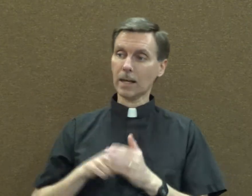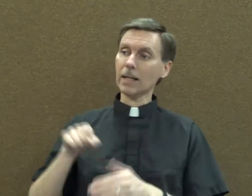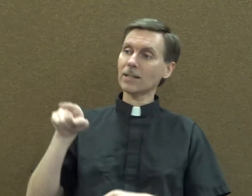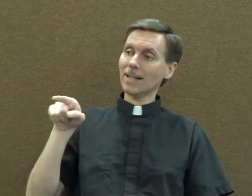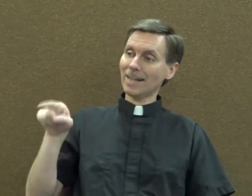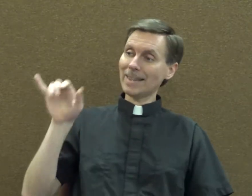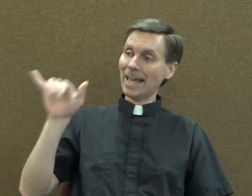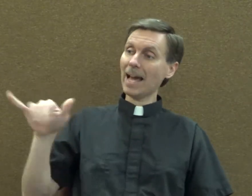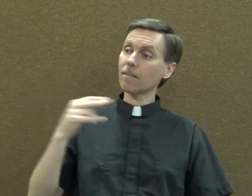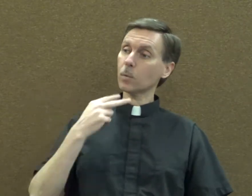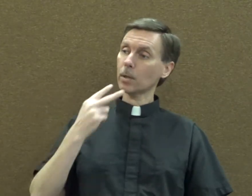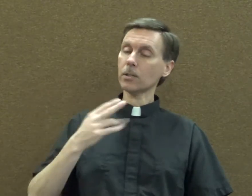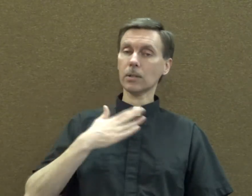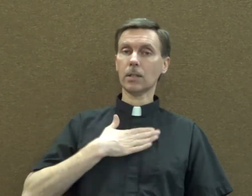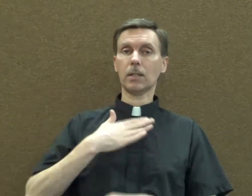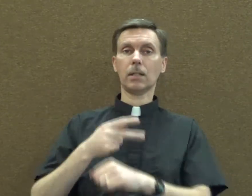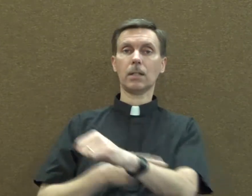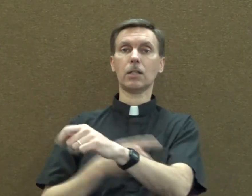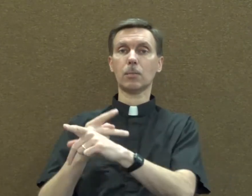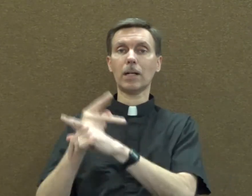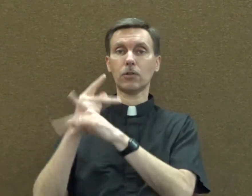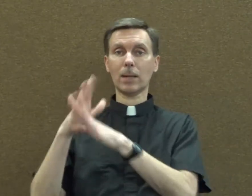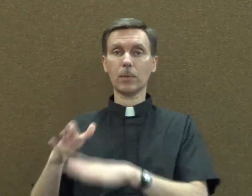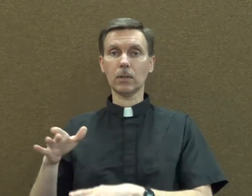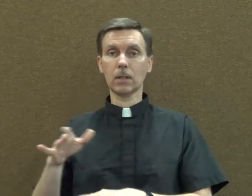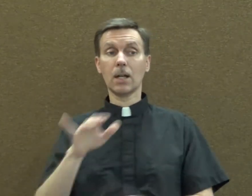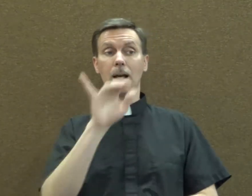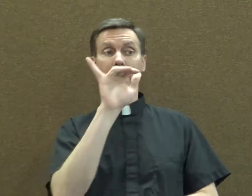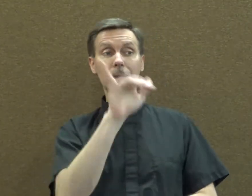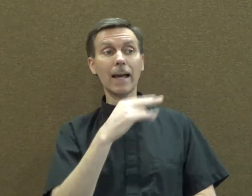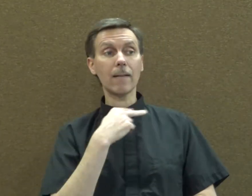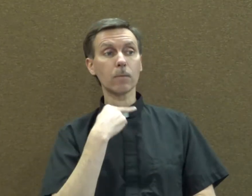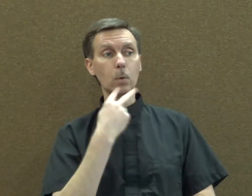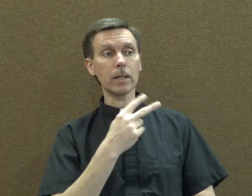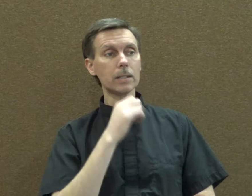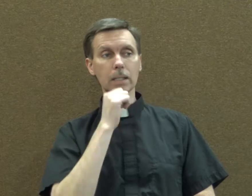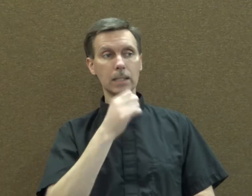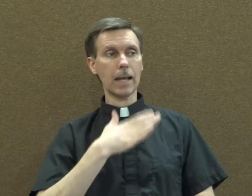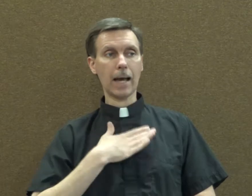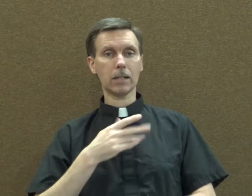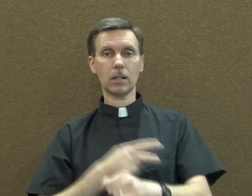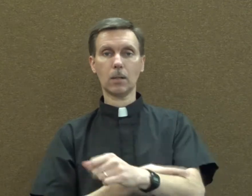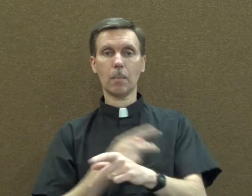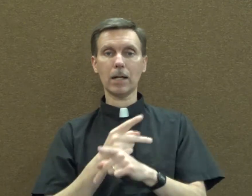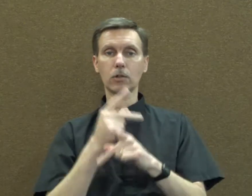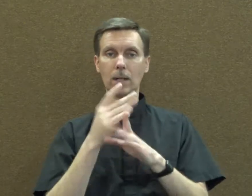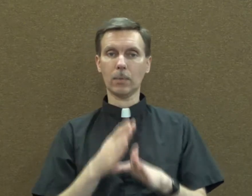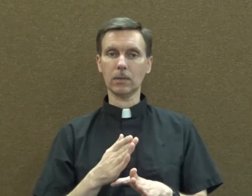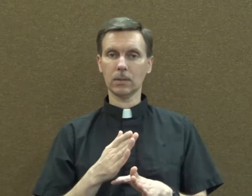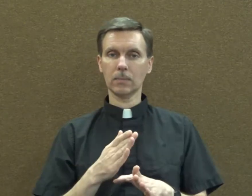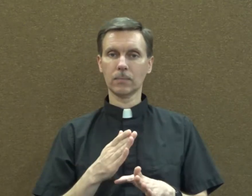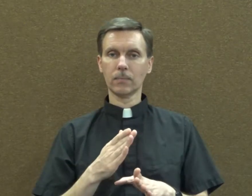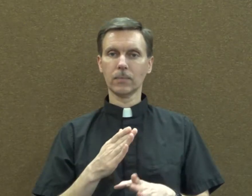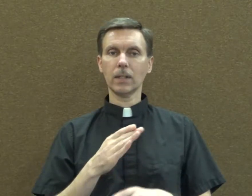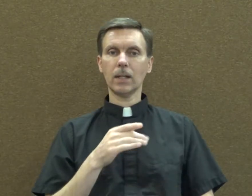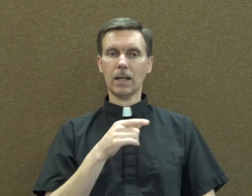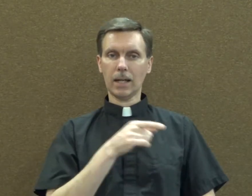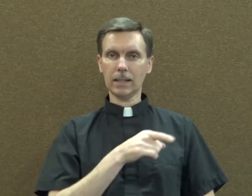recognize that voice is my shepherd. That voice is not my shepherd. And